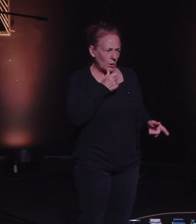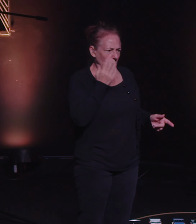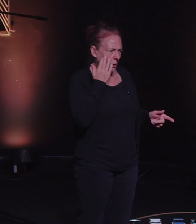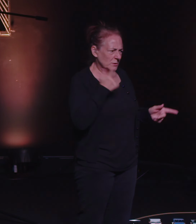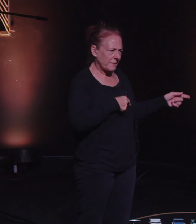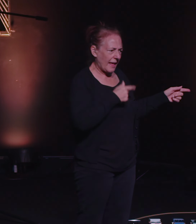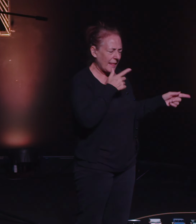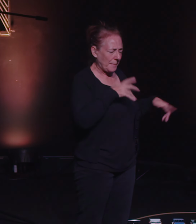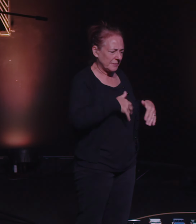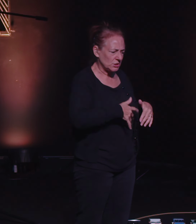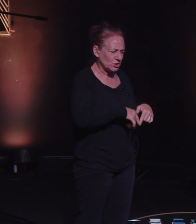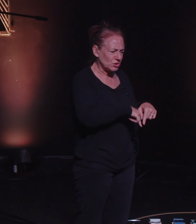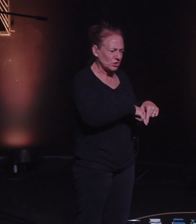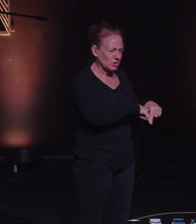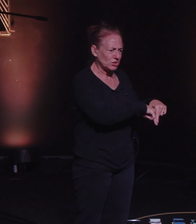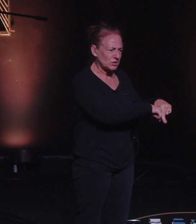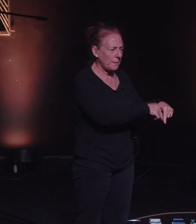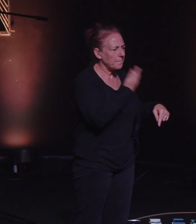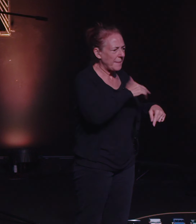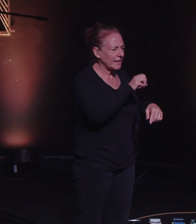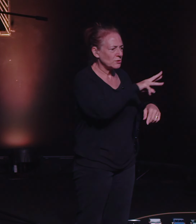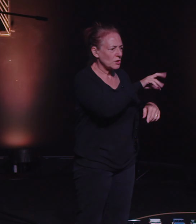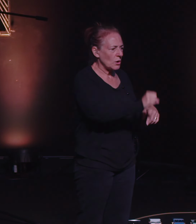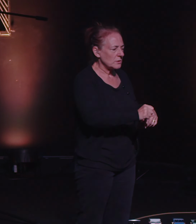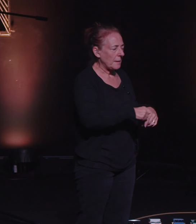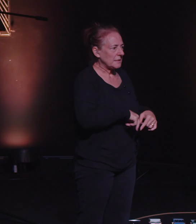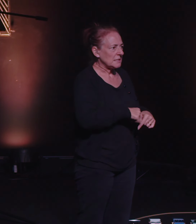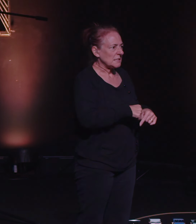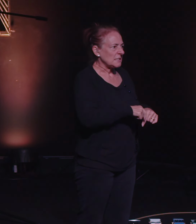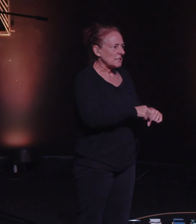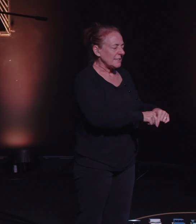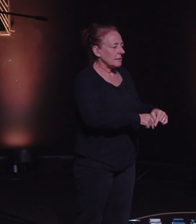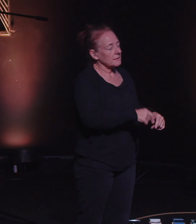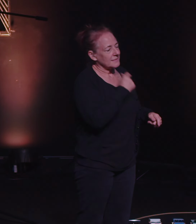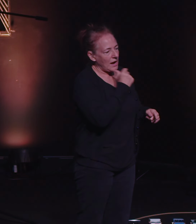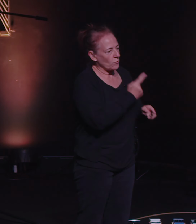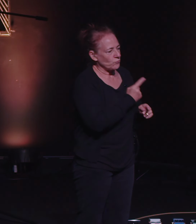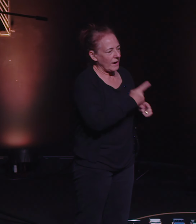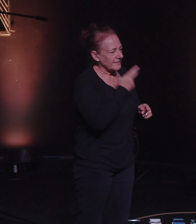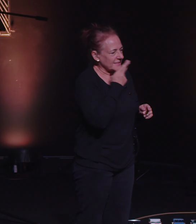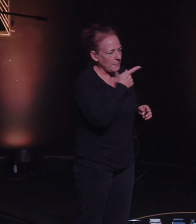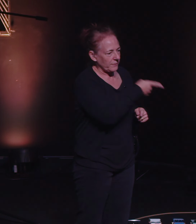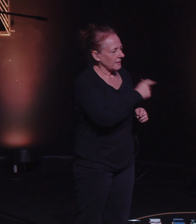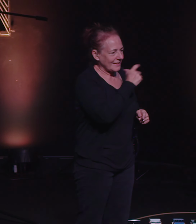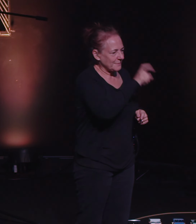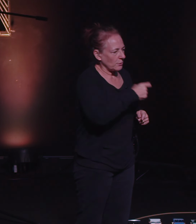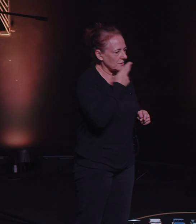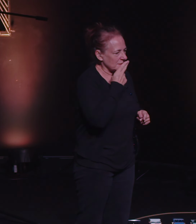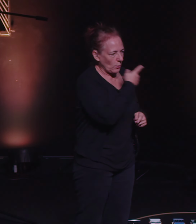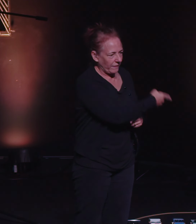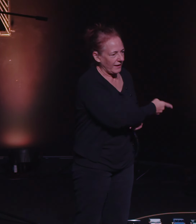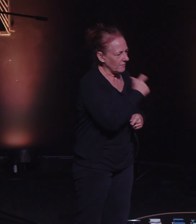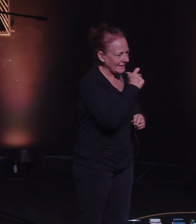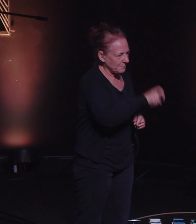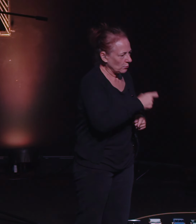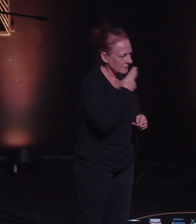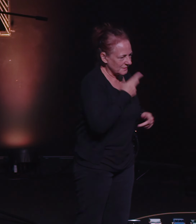was going through? Who knows? Now, that doesn't make it right for her to smoke where she wasn't supposed to, right? Don't do